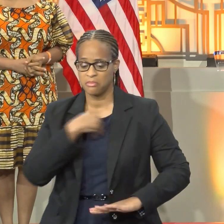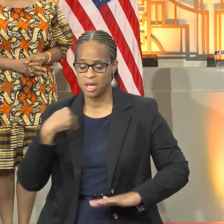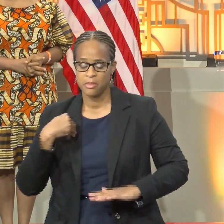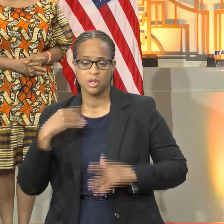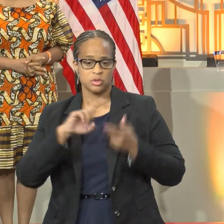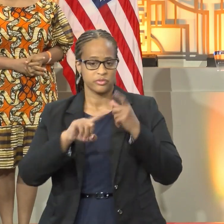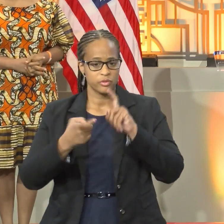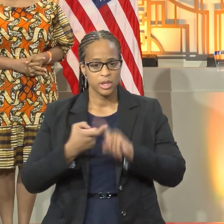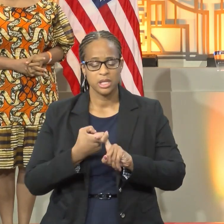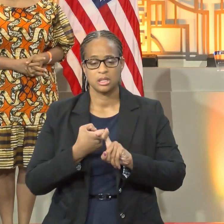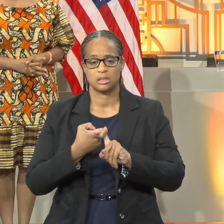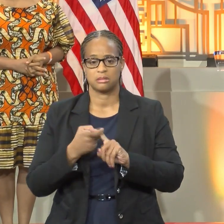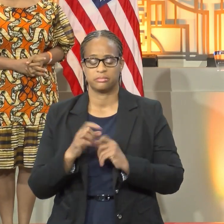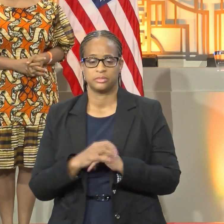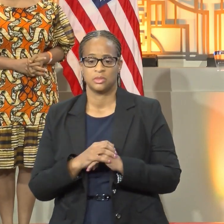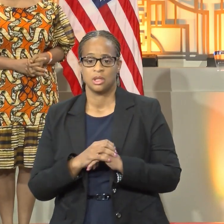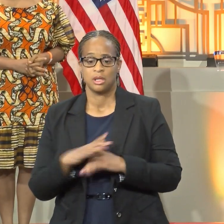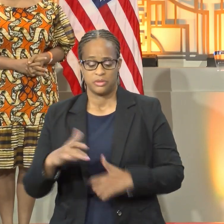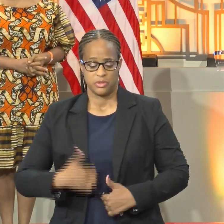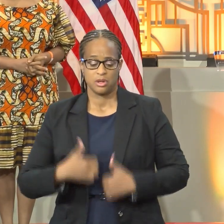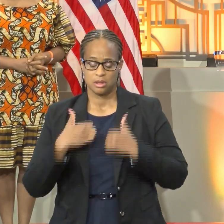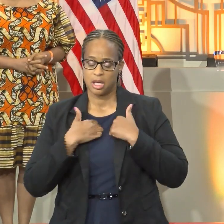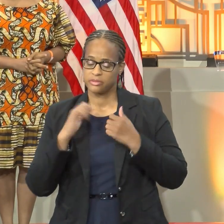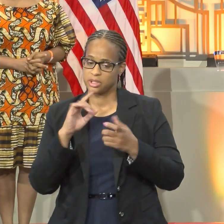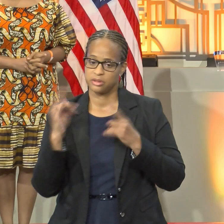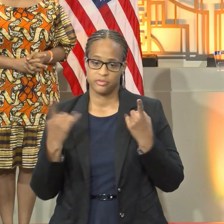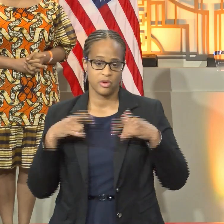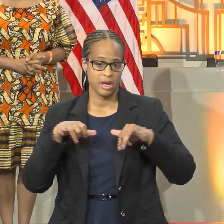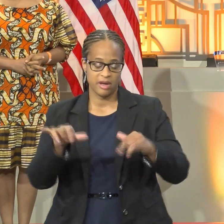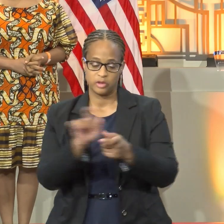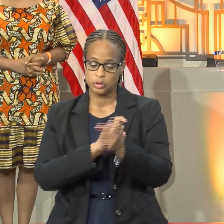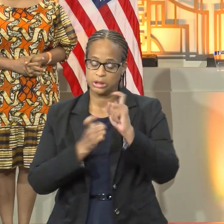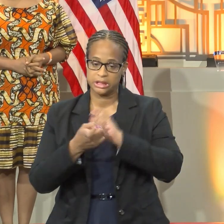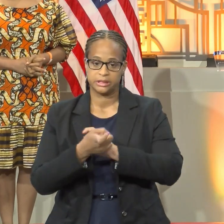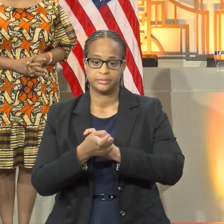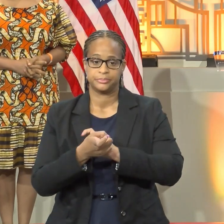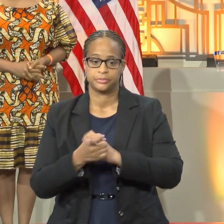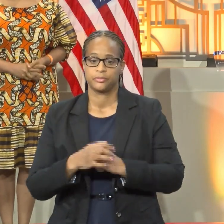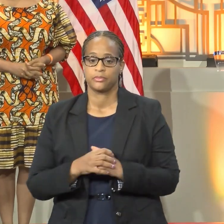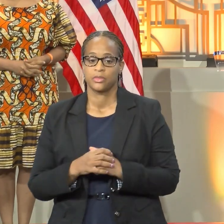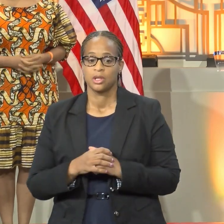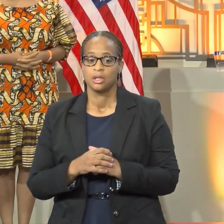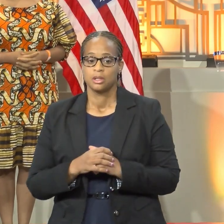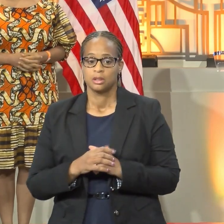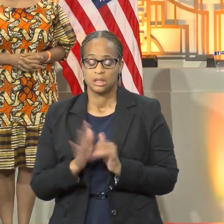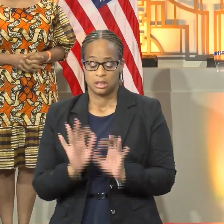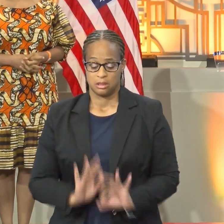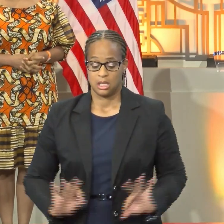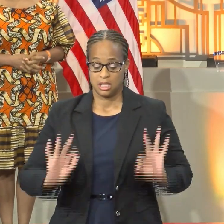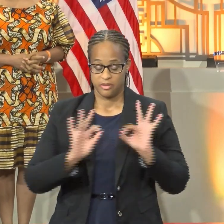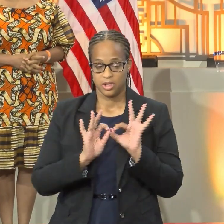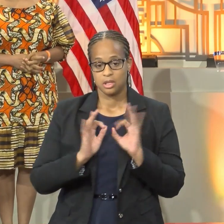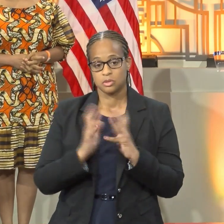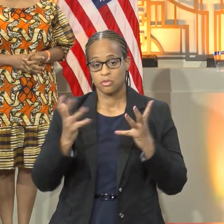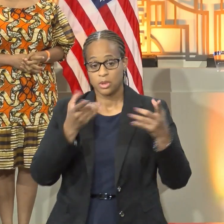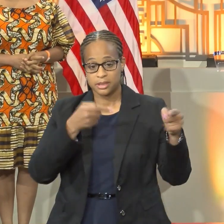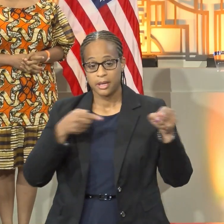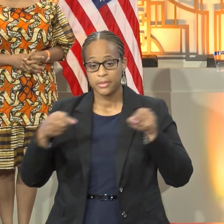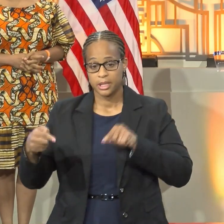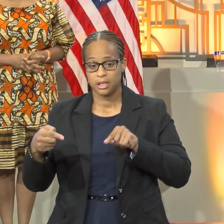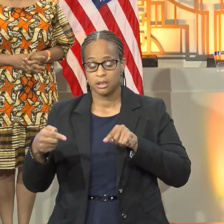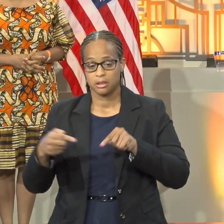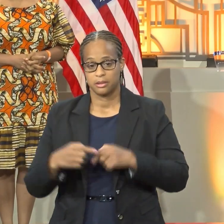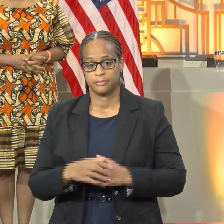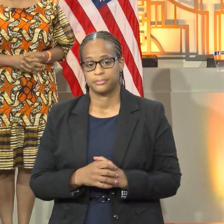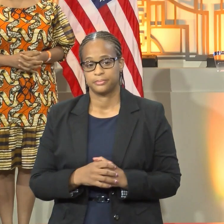friends, relatives whose lives have been forever changed. And to point out again the significance of where we are. In